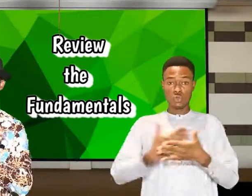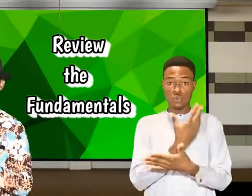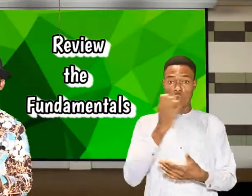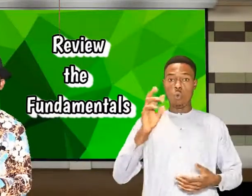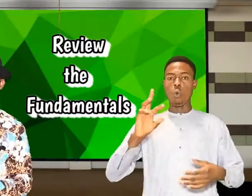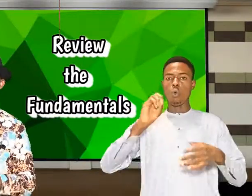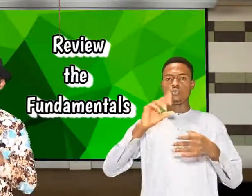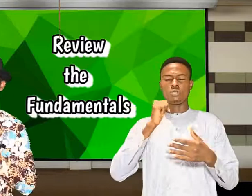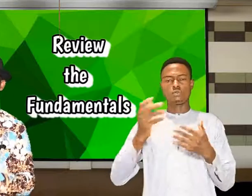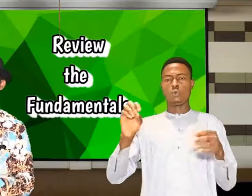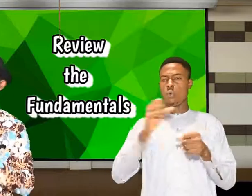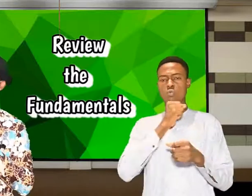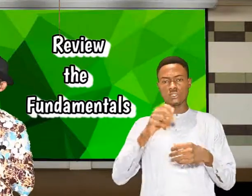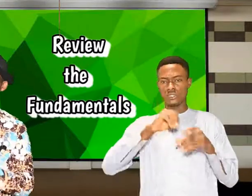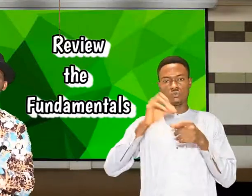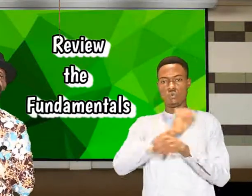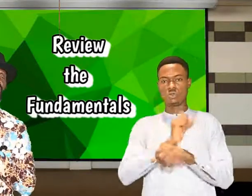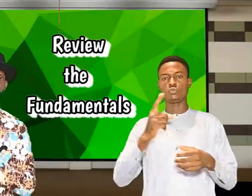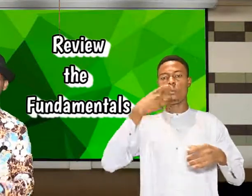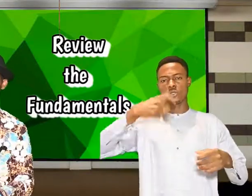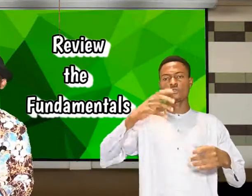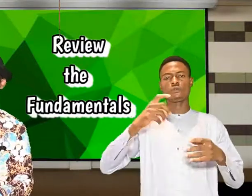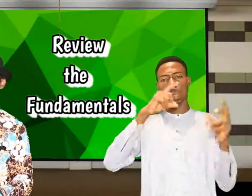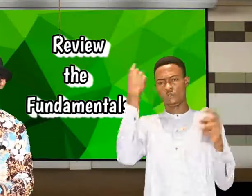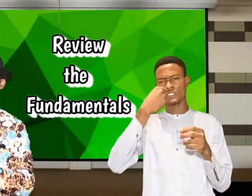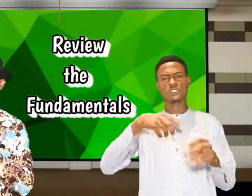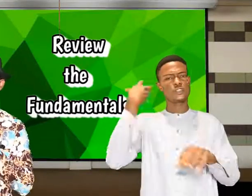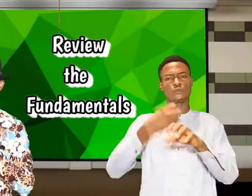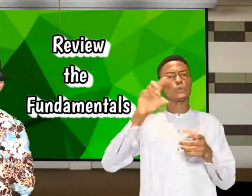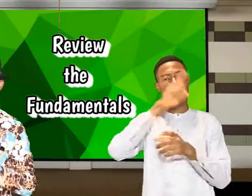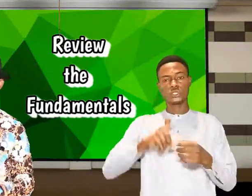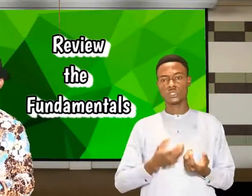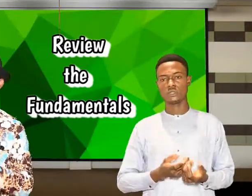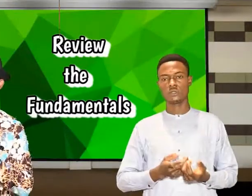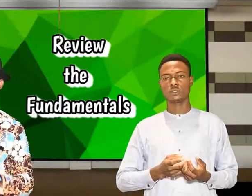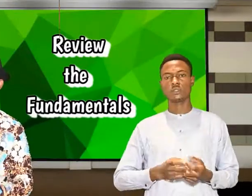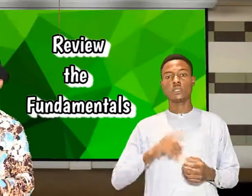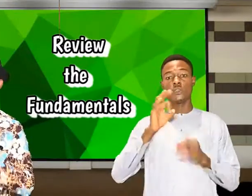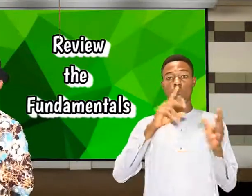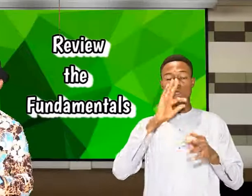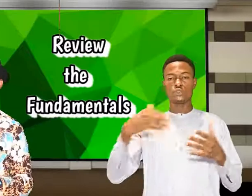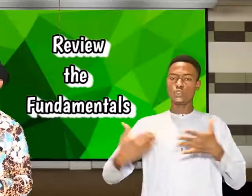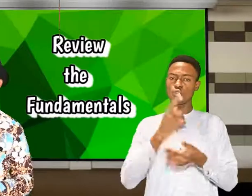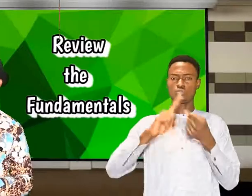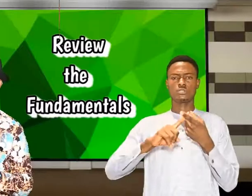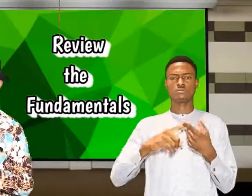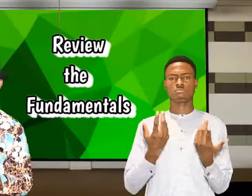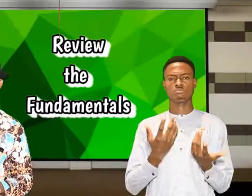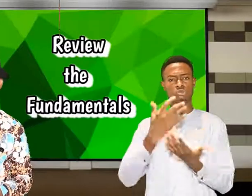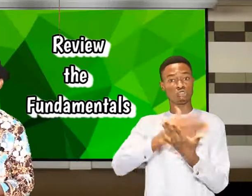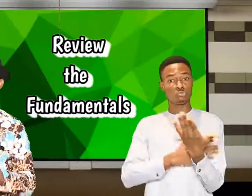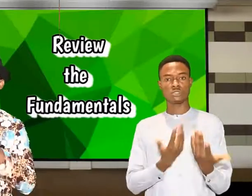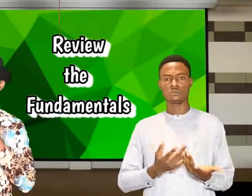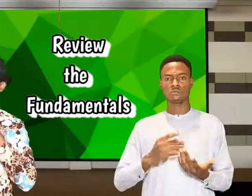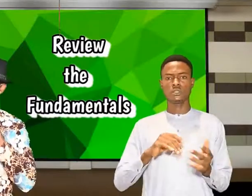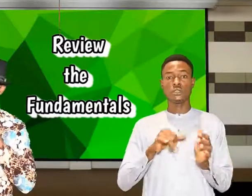a seasoned pro, you may expect some difficult questions. If you are new to the subject, brush up on the